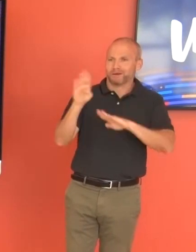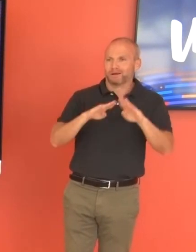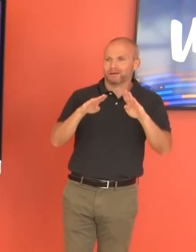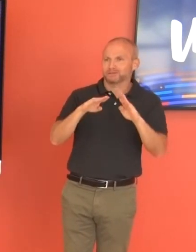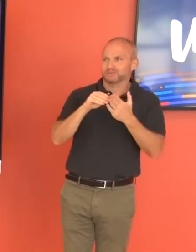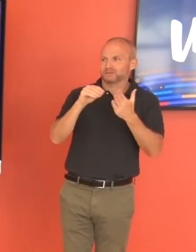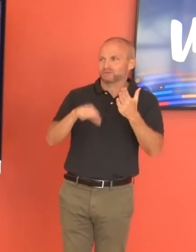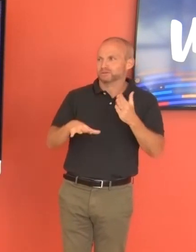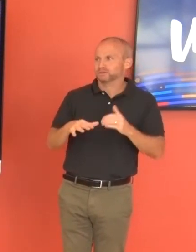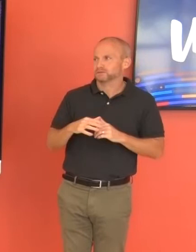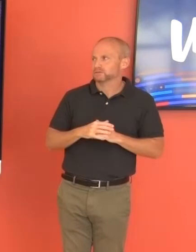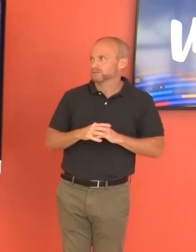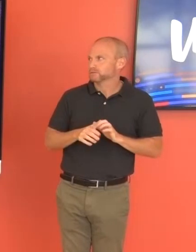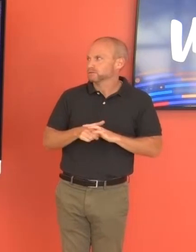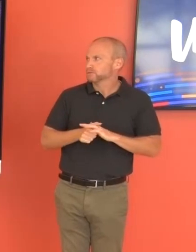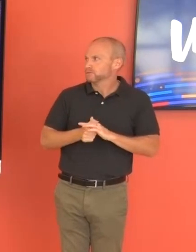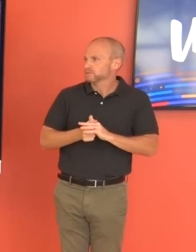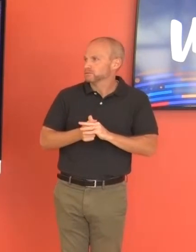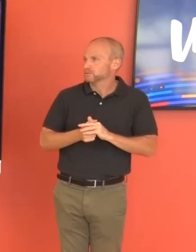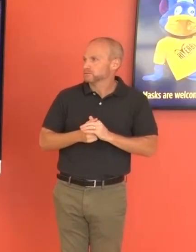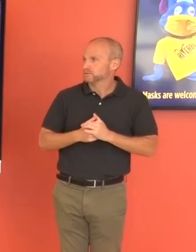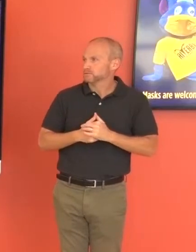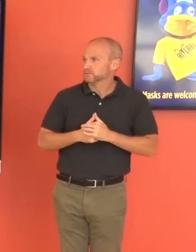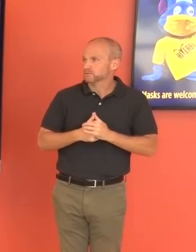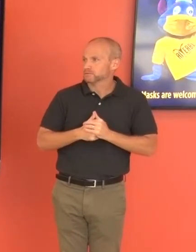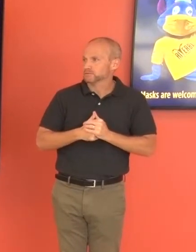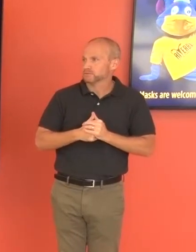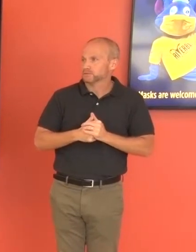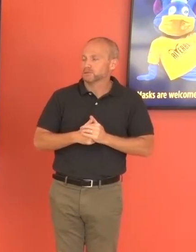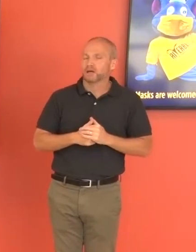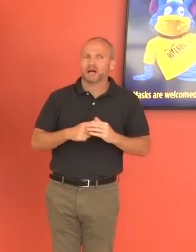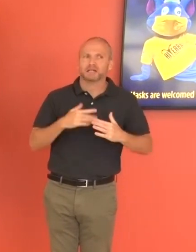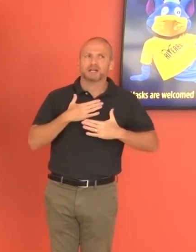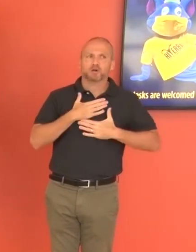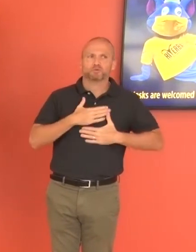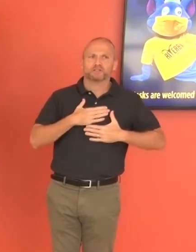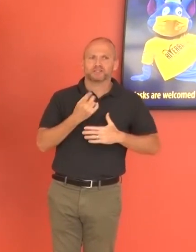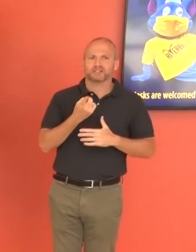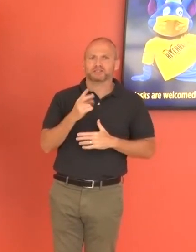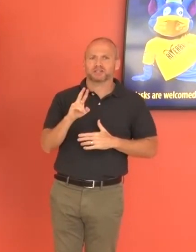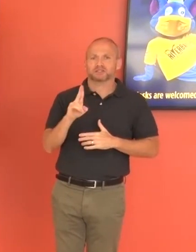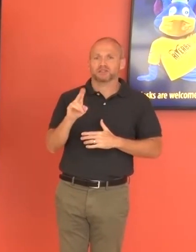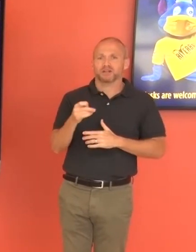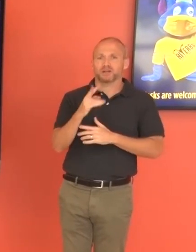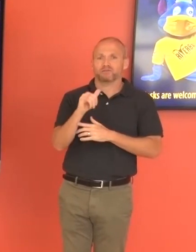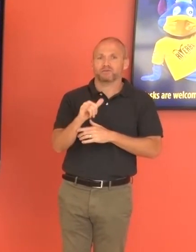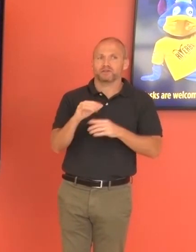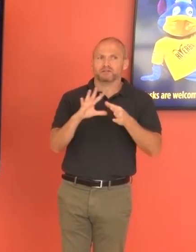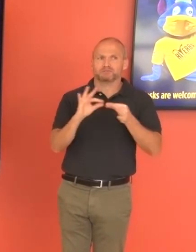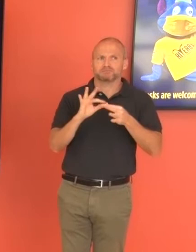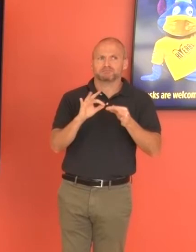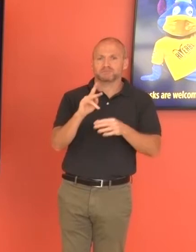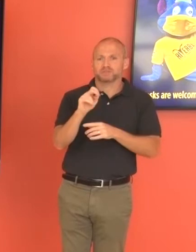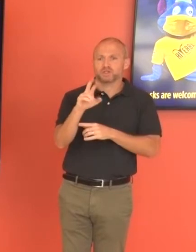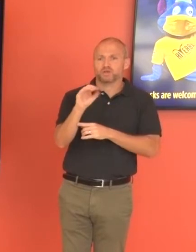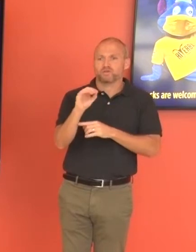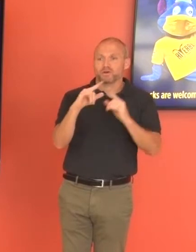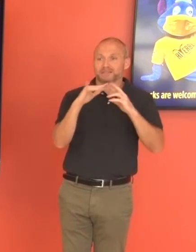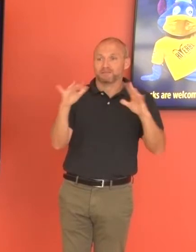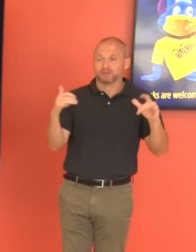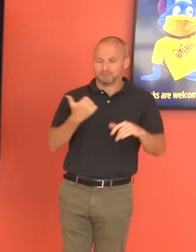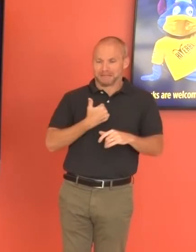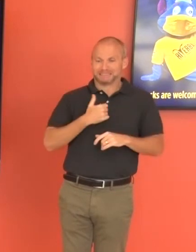student, and I do appreciate, Dr. Umphrey, your mention of neurodivergency within the students. I